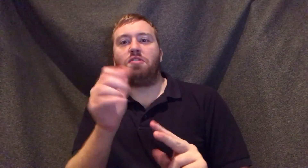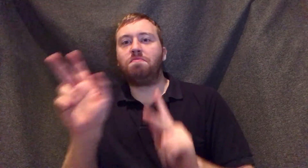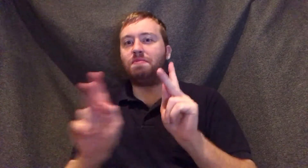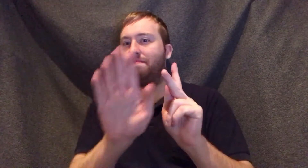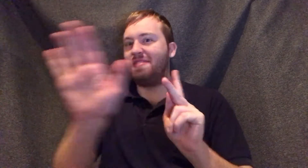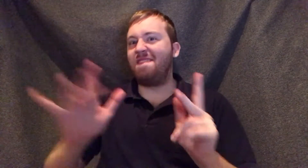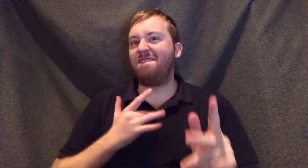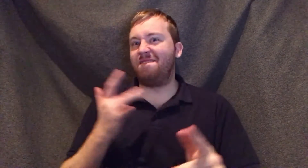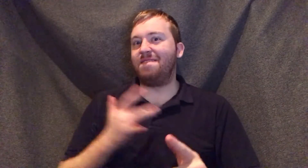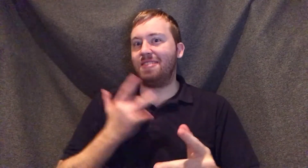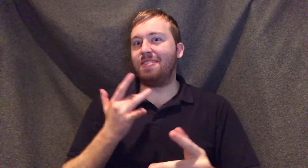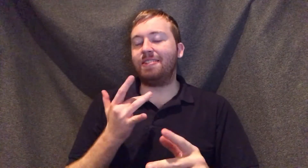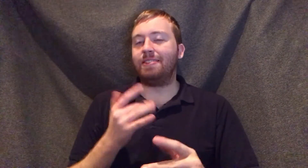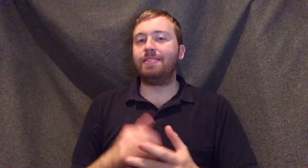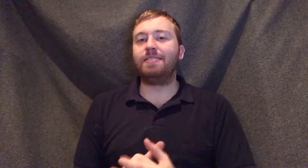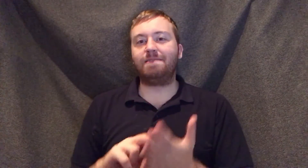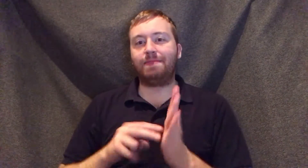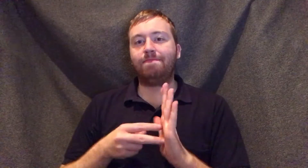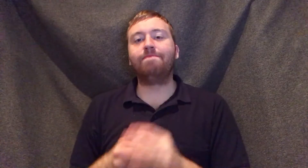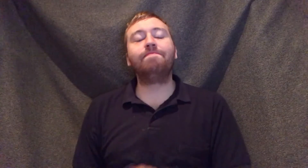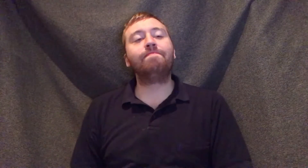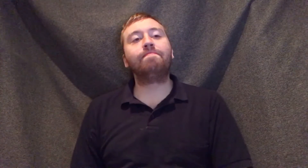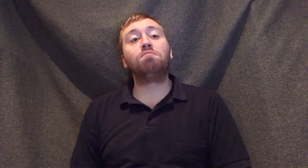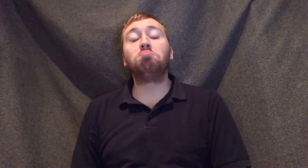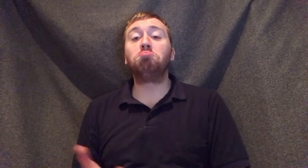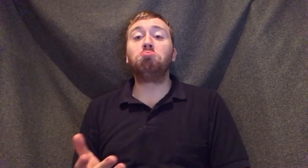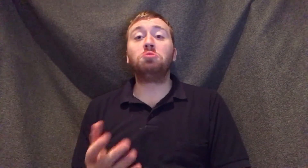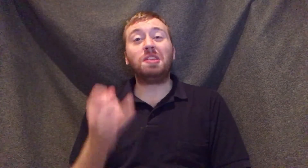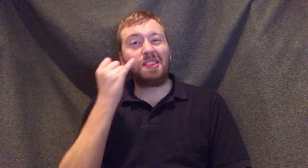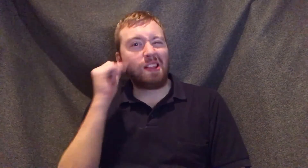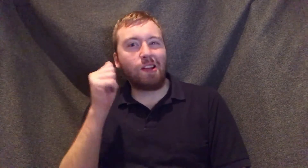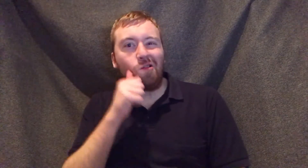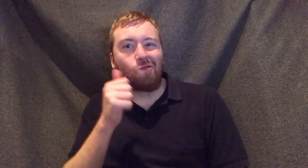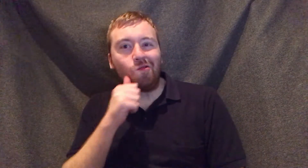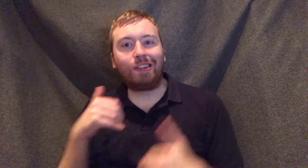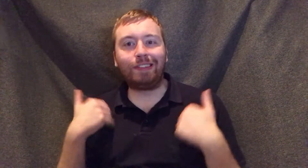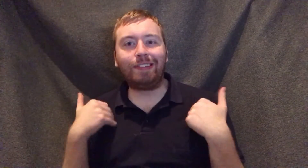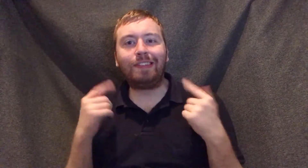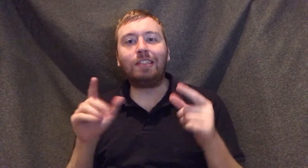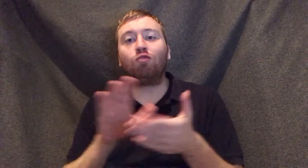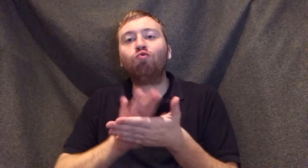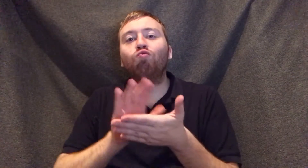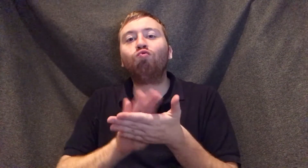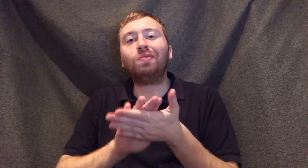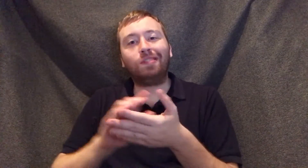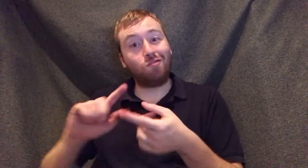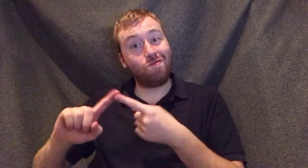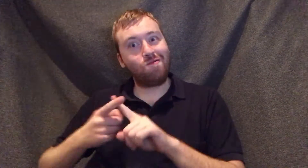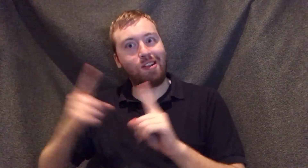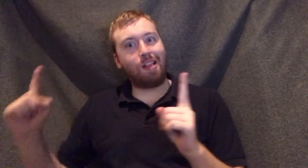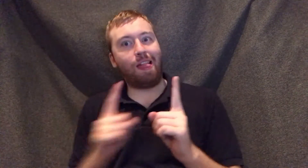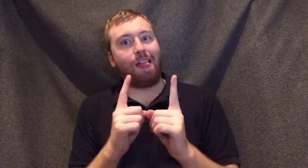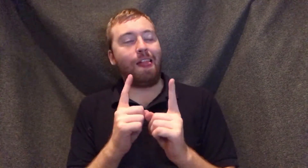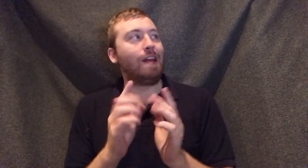I can't wait until the school dance. What are you wearing, Lisa? I'm wearing